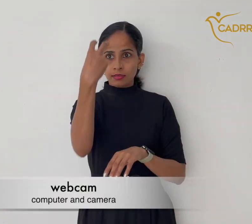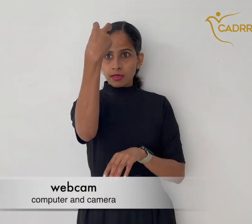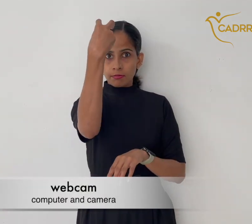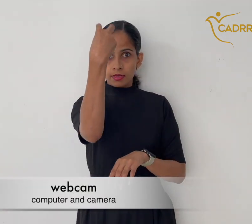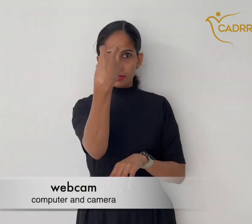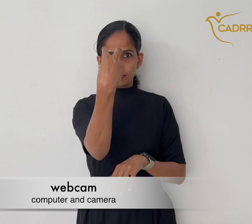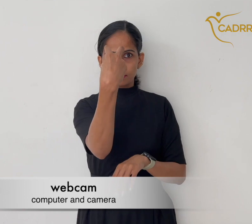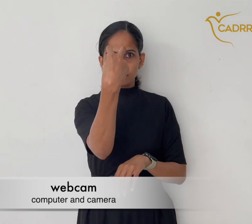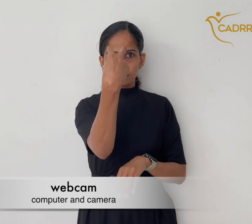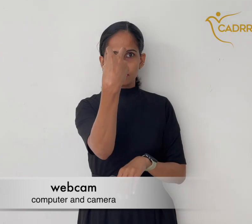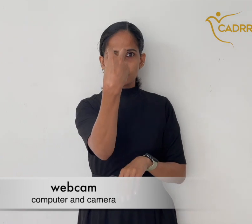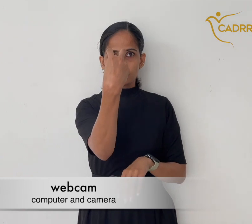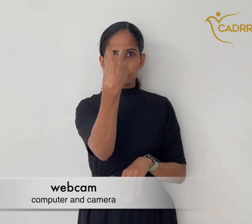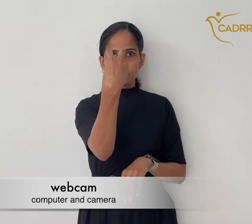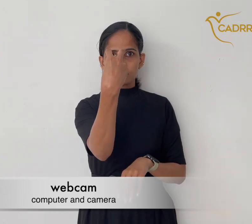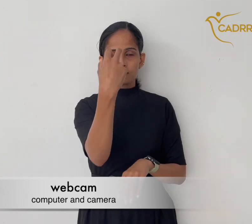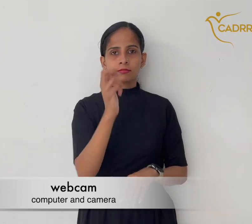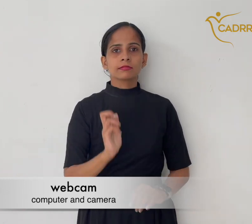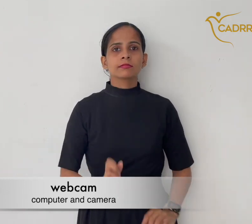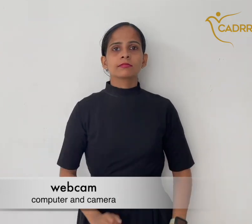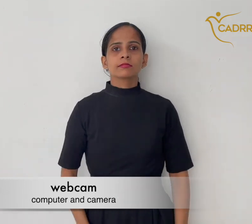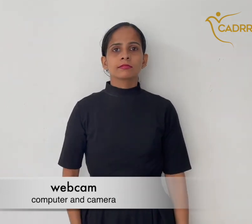Webcam, computer and camera.